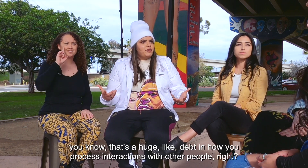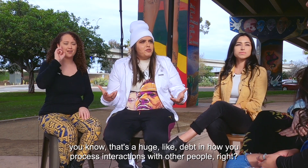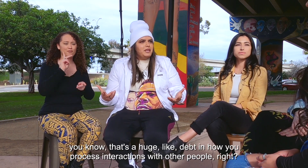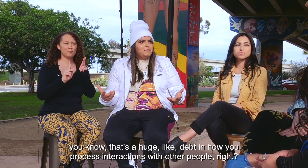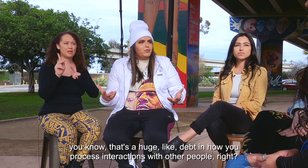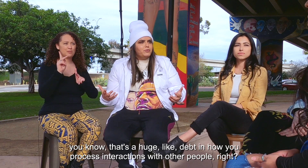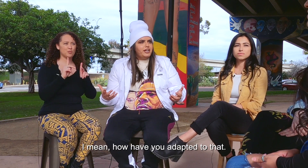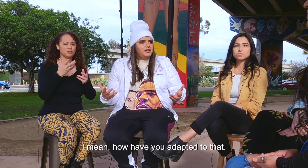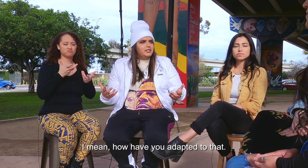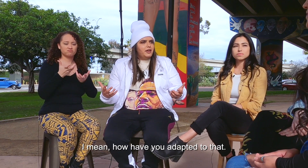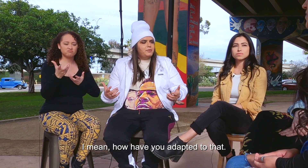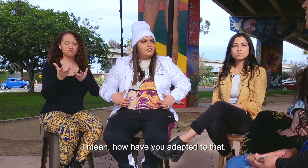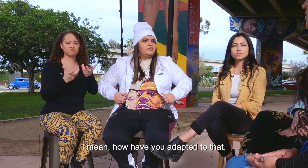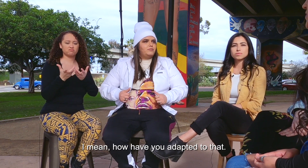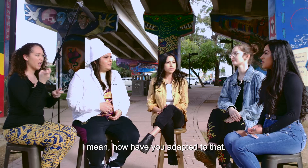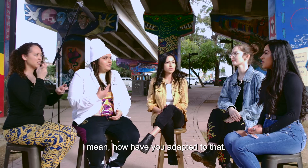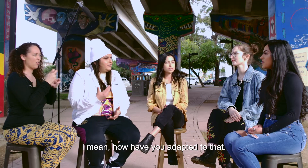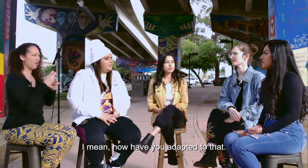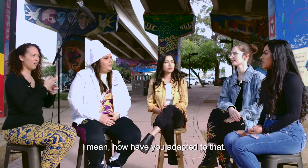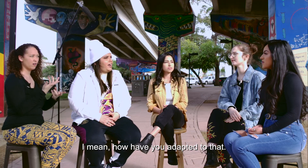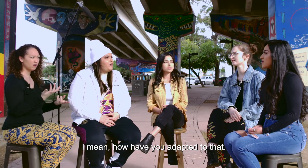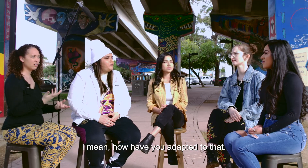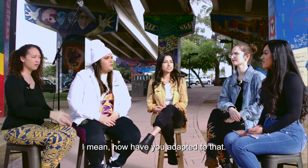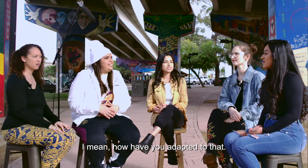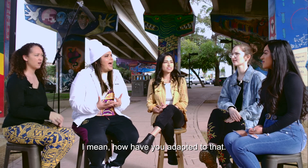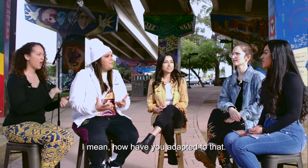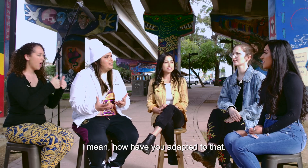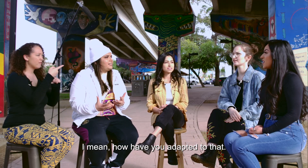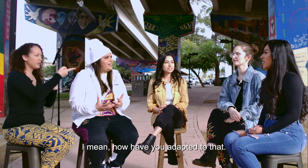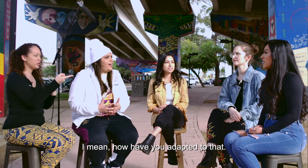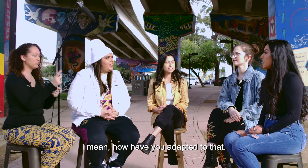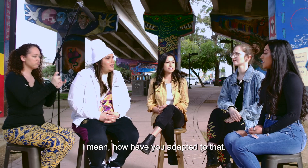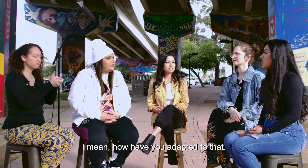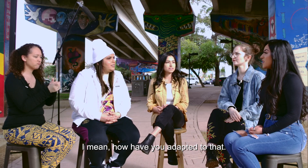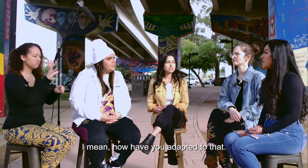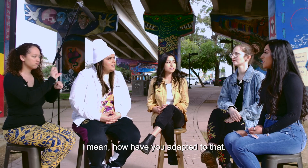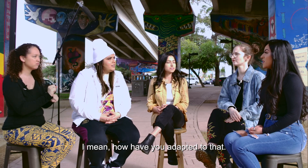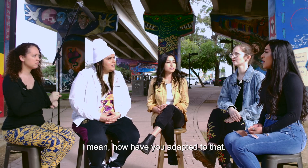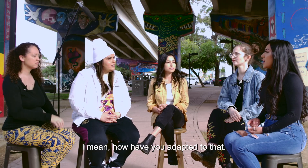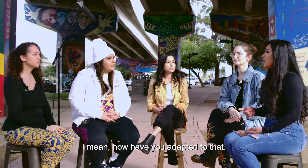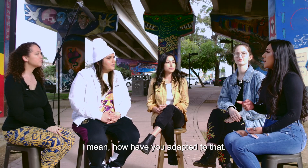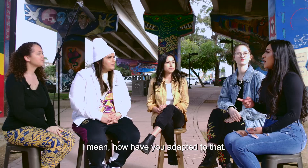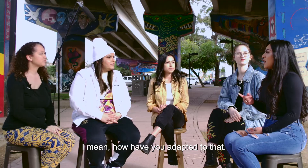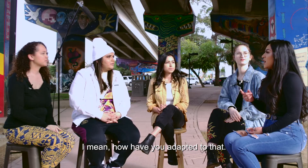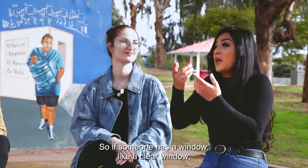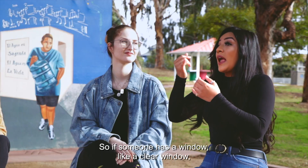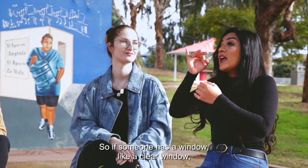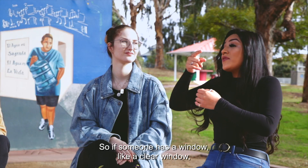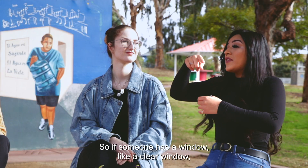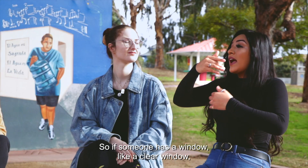interactions with other people, right? I mean, how have you adapted to that?